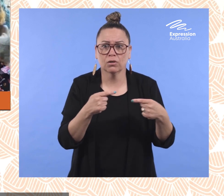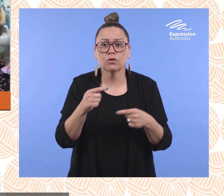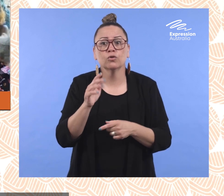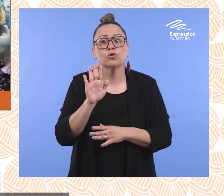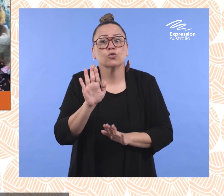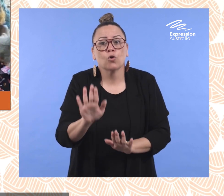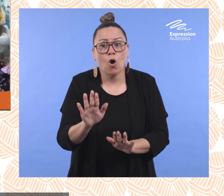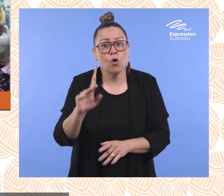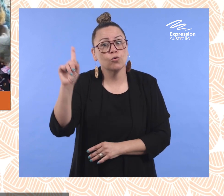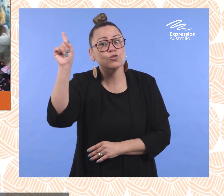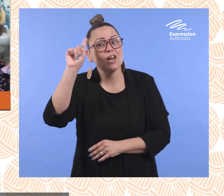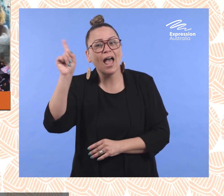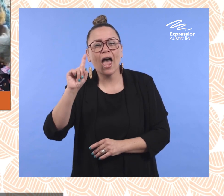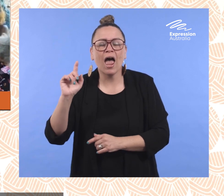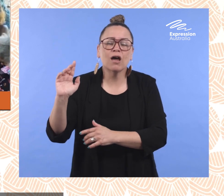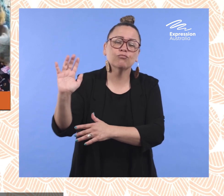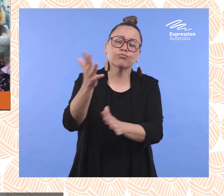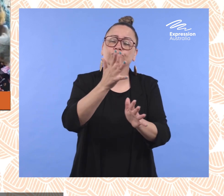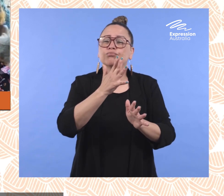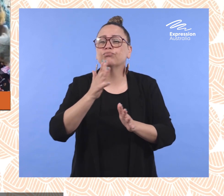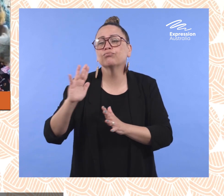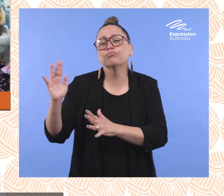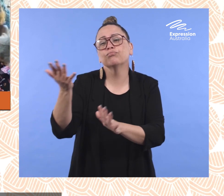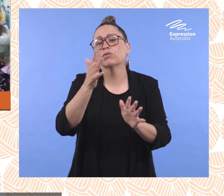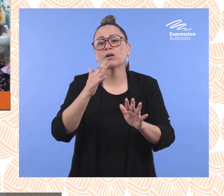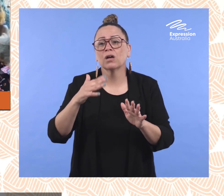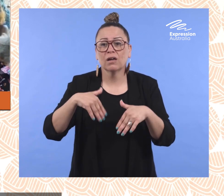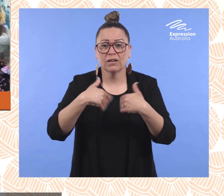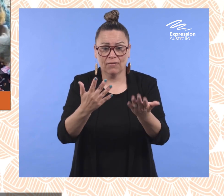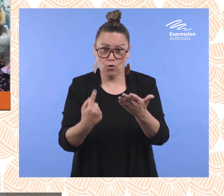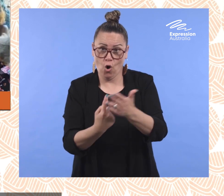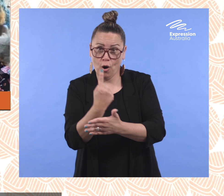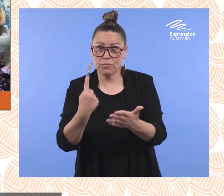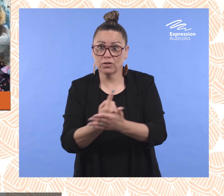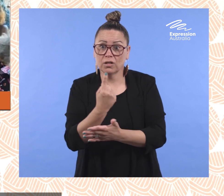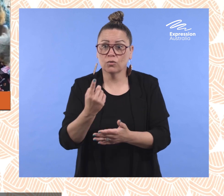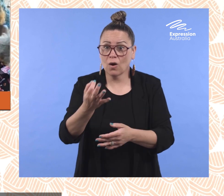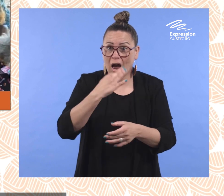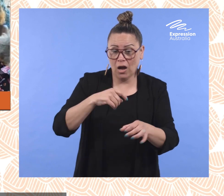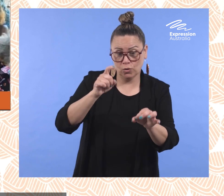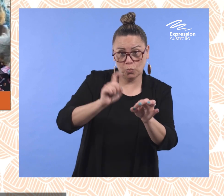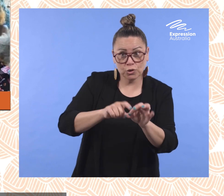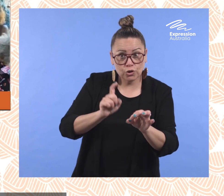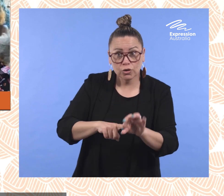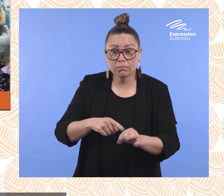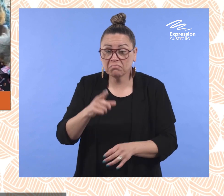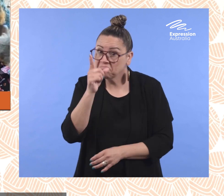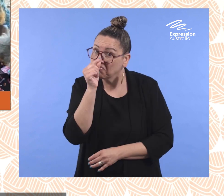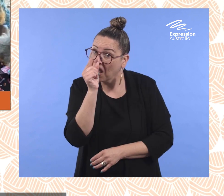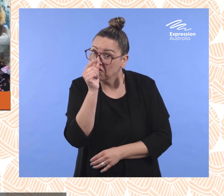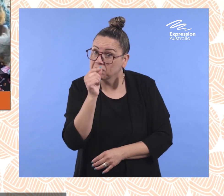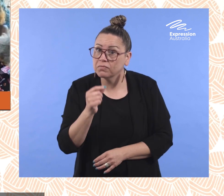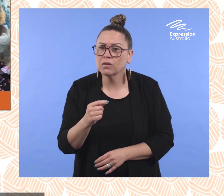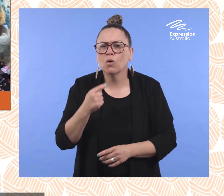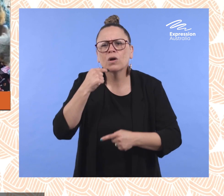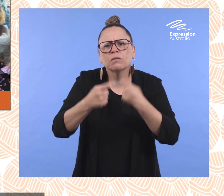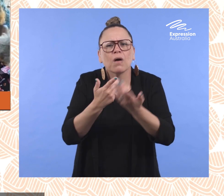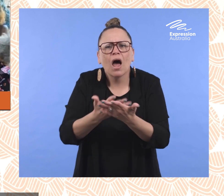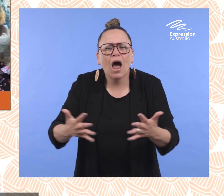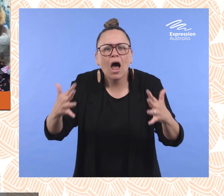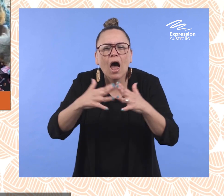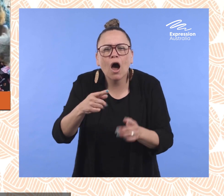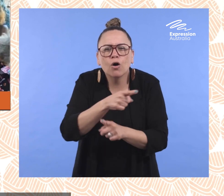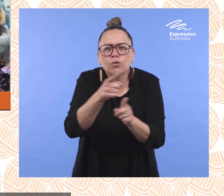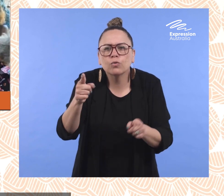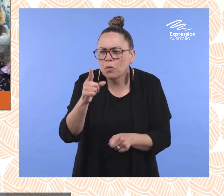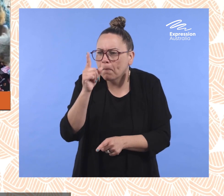So today is a yarning circle. There will be opportunity for you to ask questions. Yes. We'll go into all about how you do that